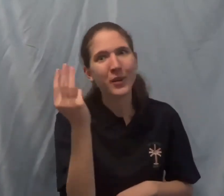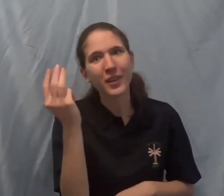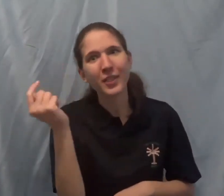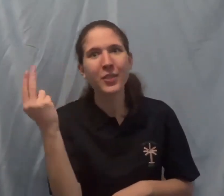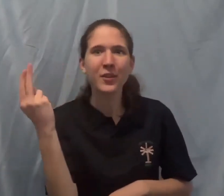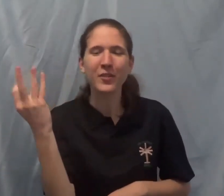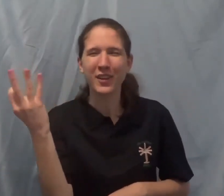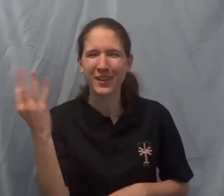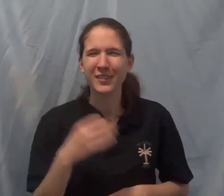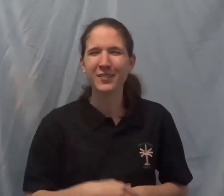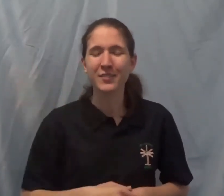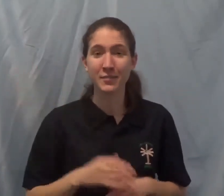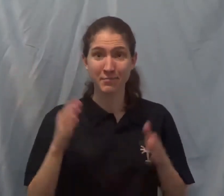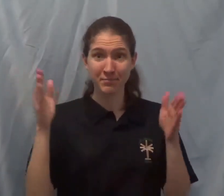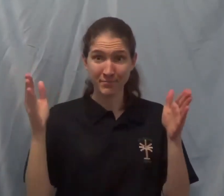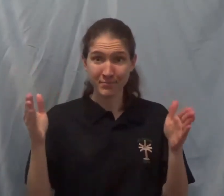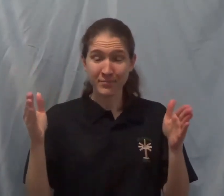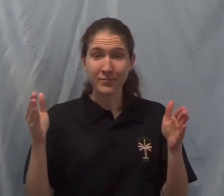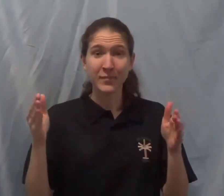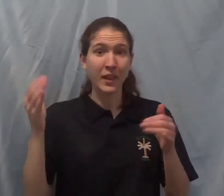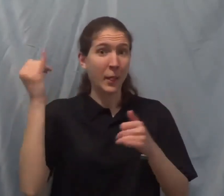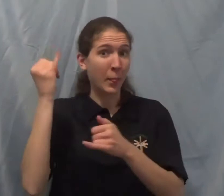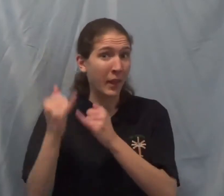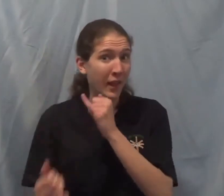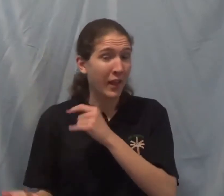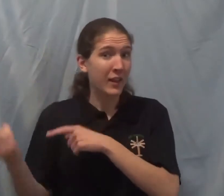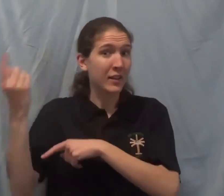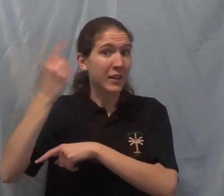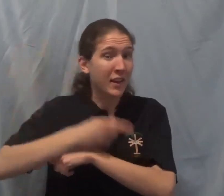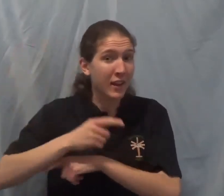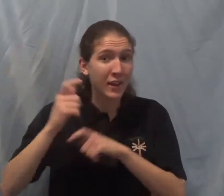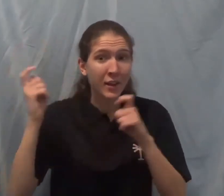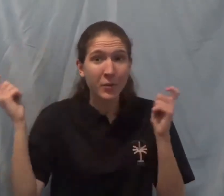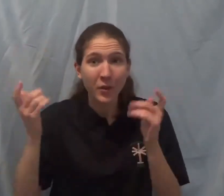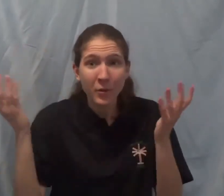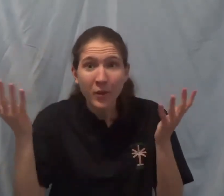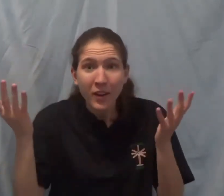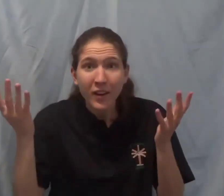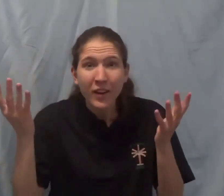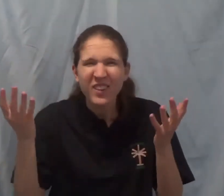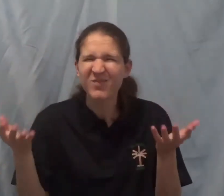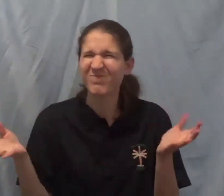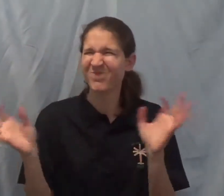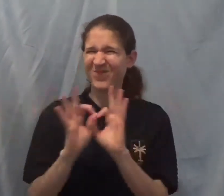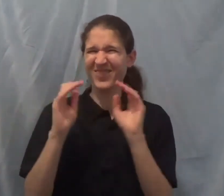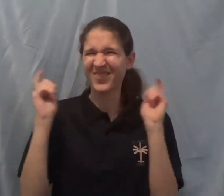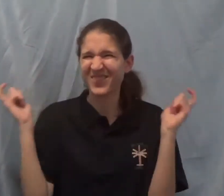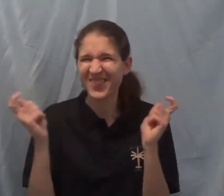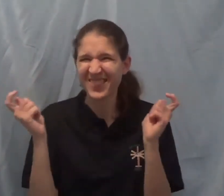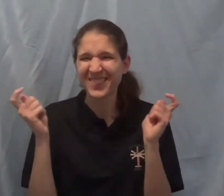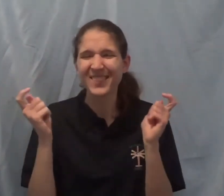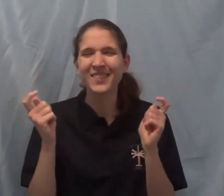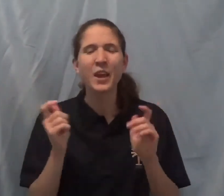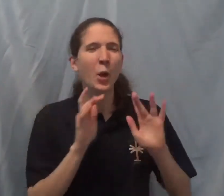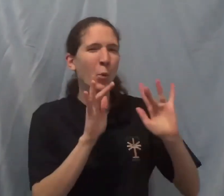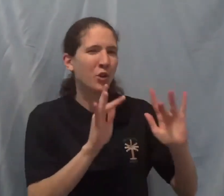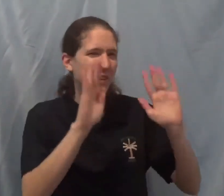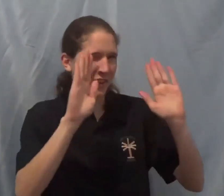St. John Paul, culminates in another big feast called Mercy Sunday that is